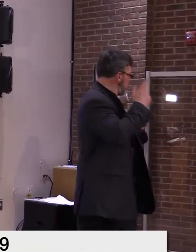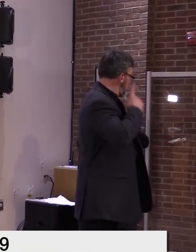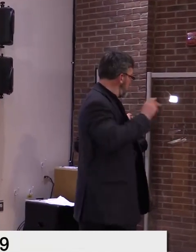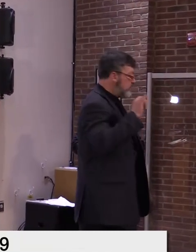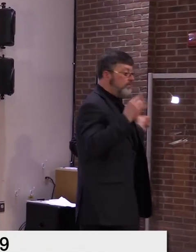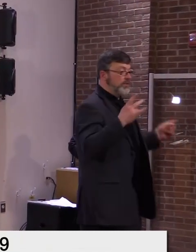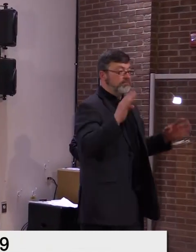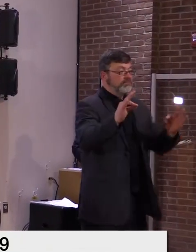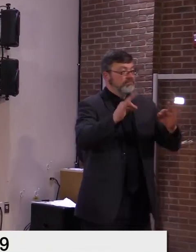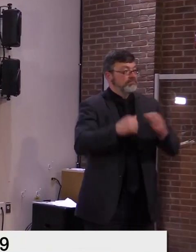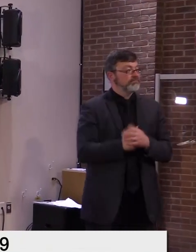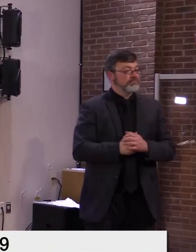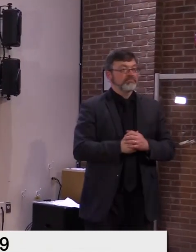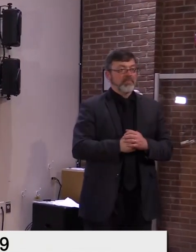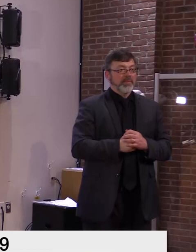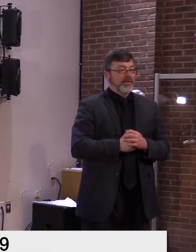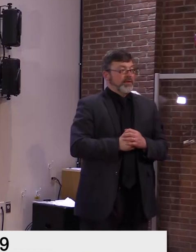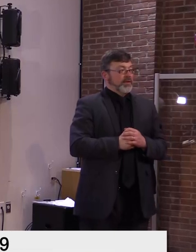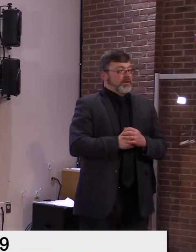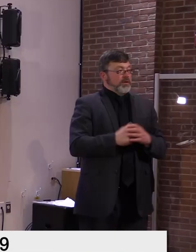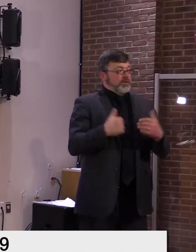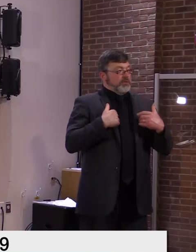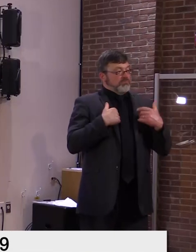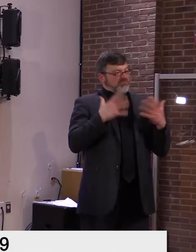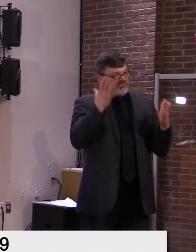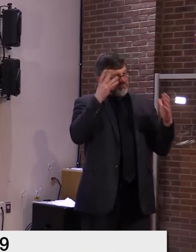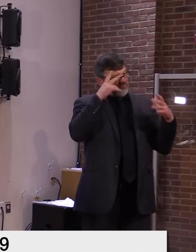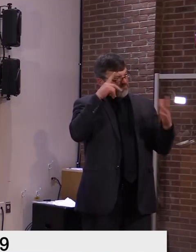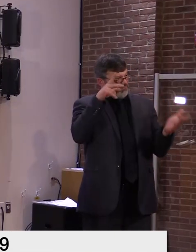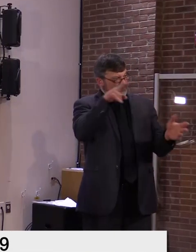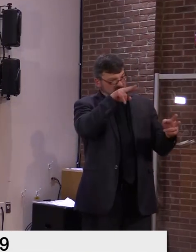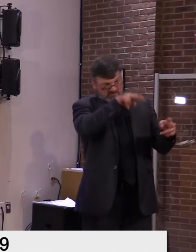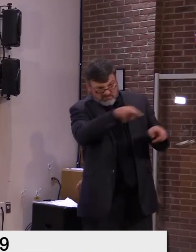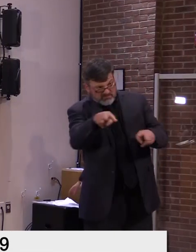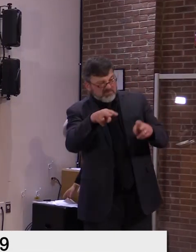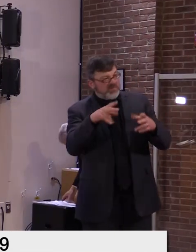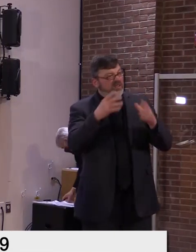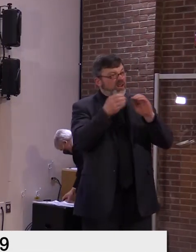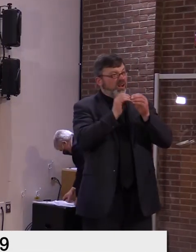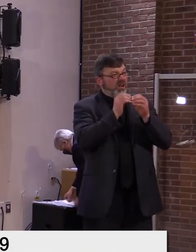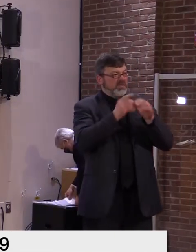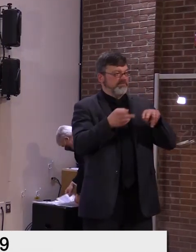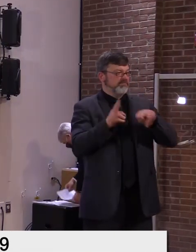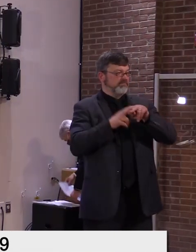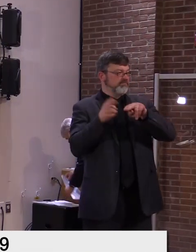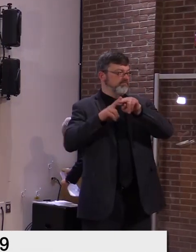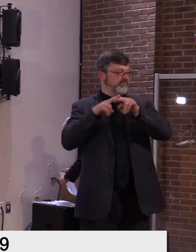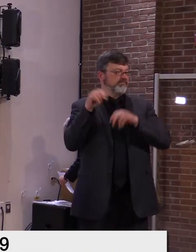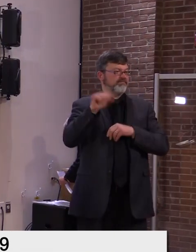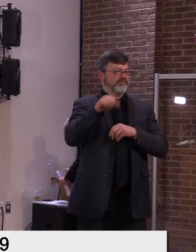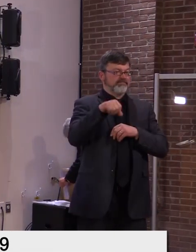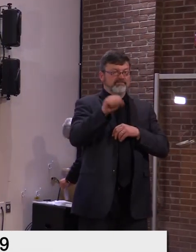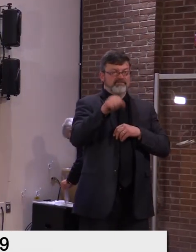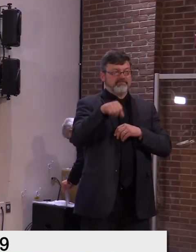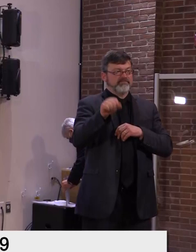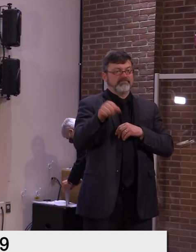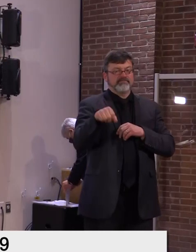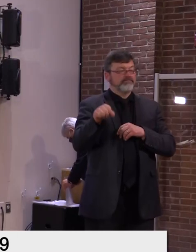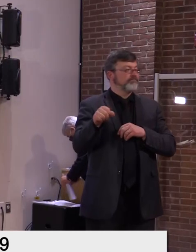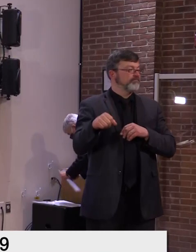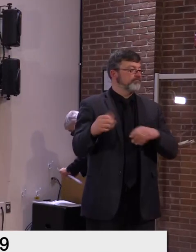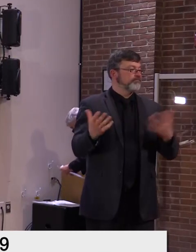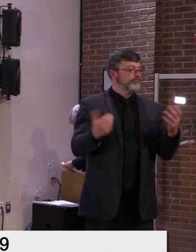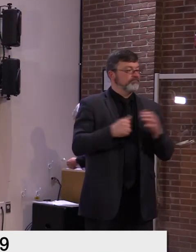As you may have noticed with our data, we are still seeing fluctuating, sometimes higher case numbers in Vermont, on some